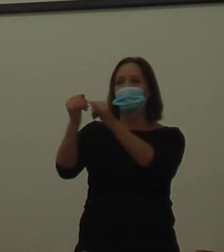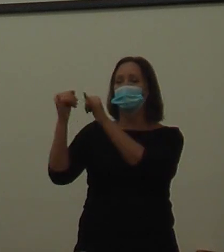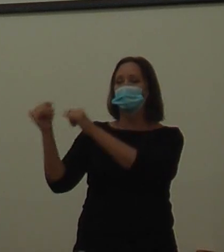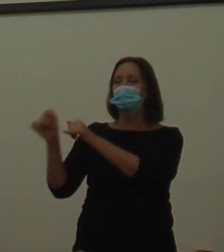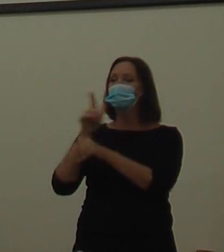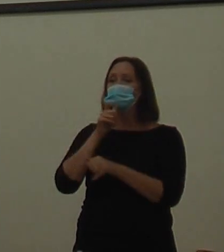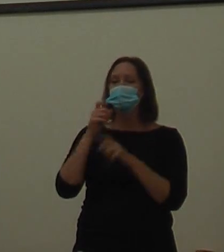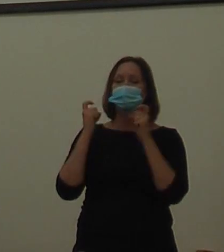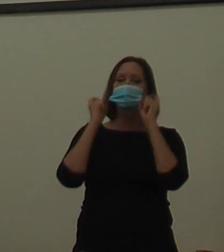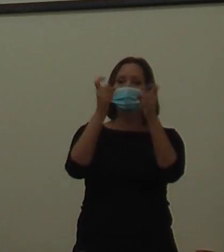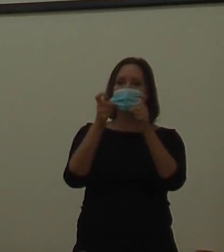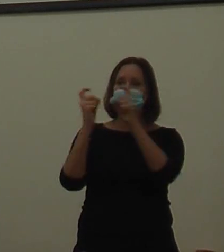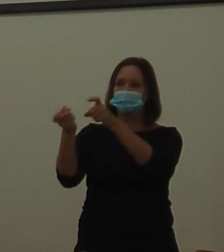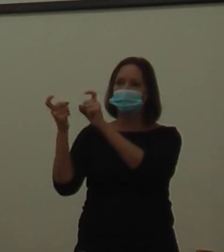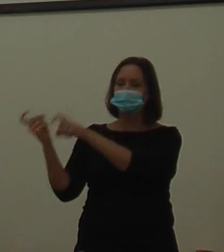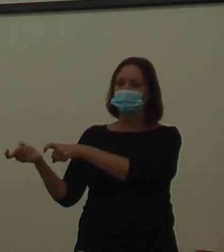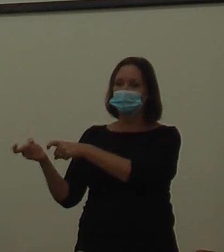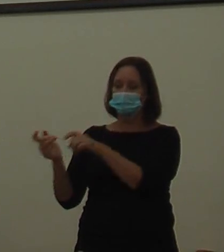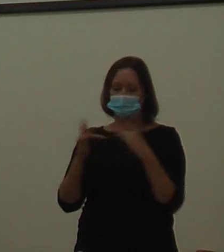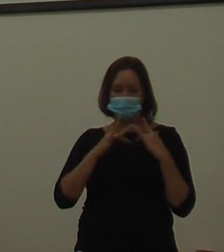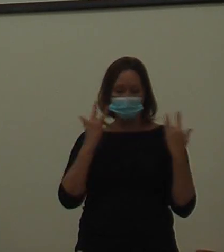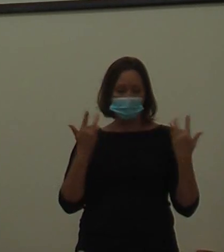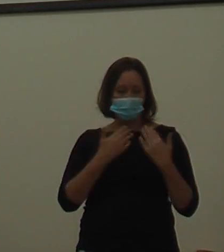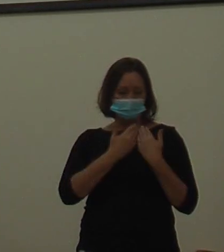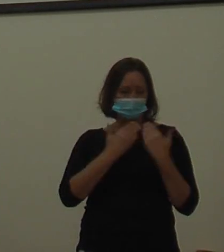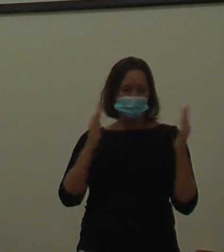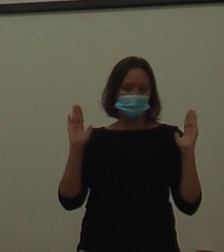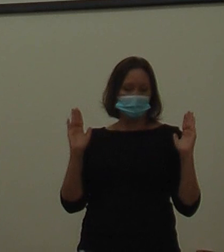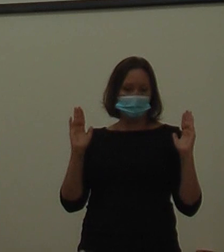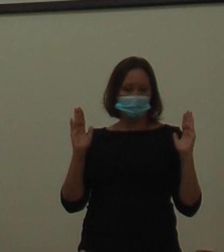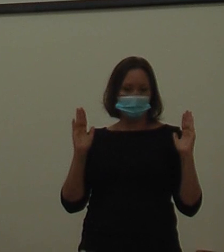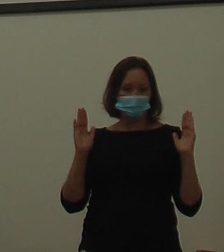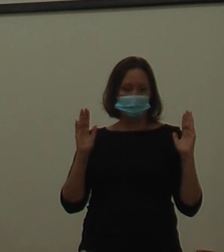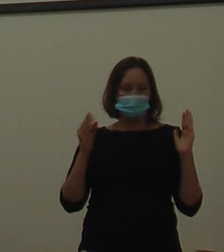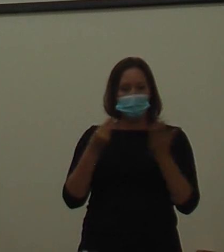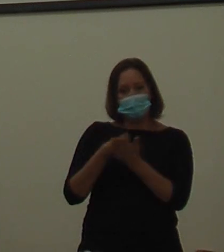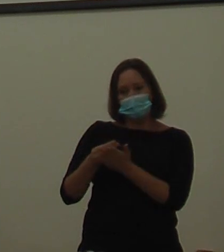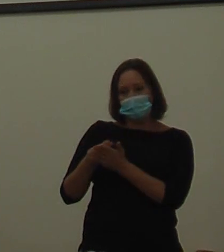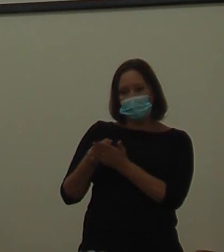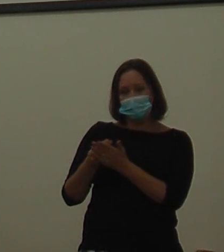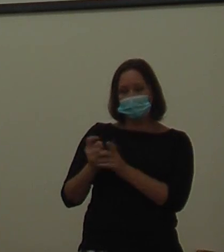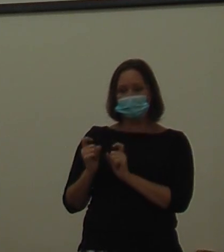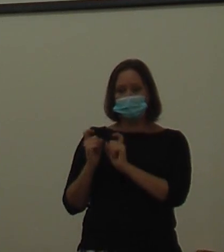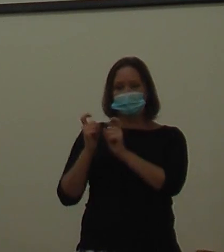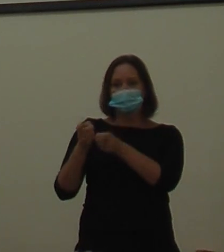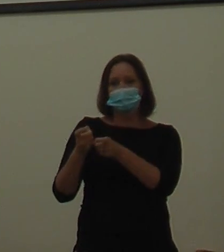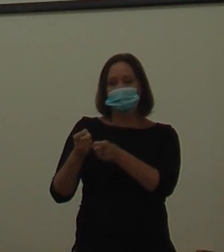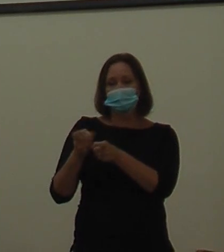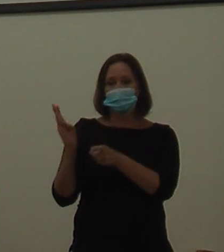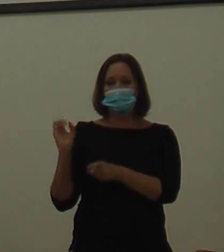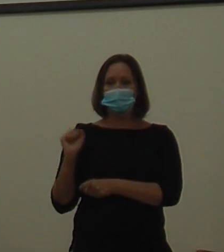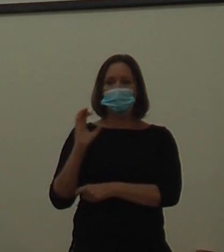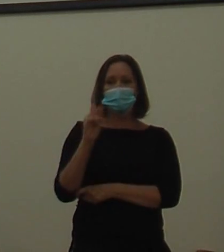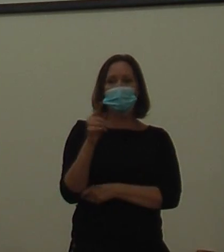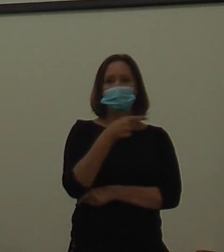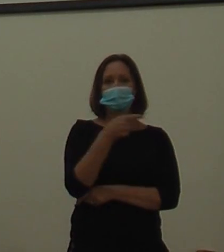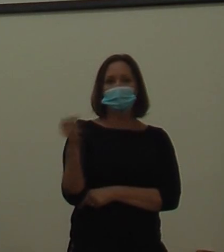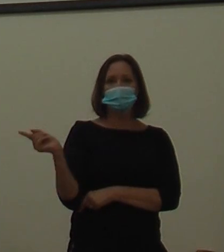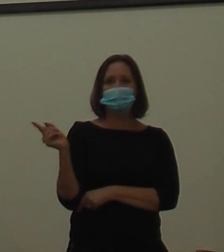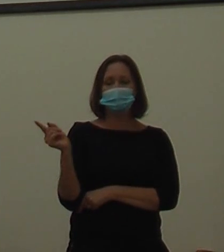this. Open our hearts. Open our pocketbooks. Help us to give back to you,